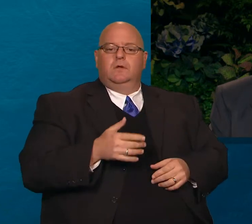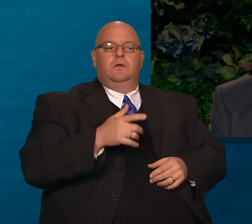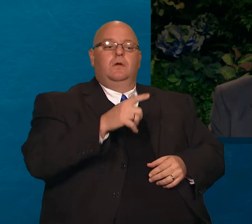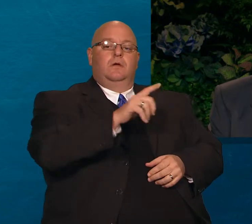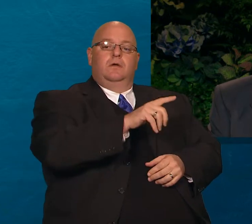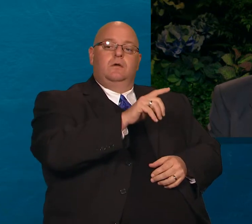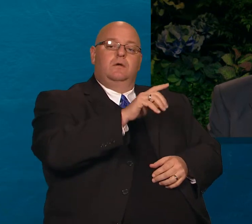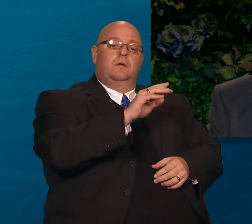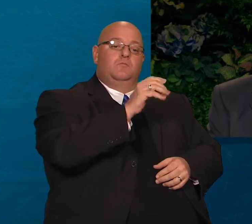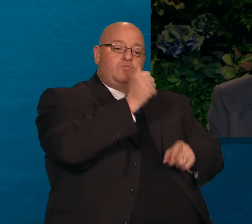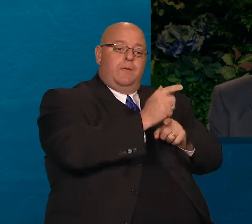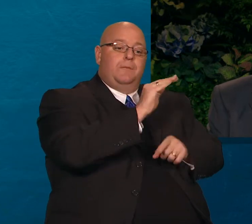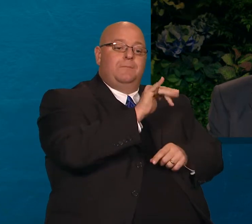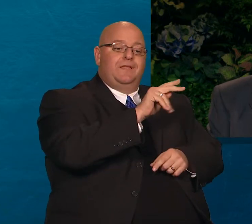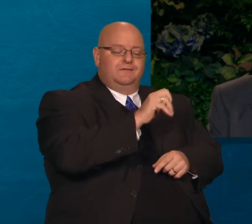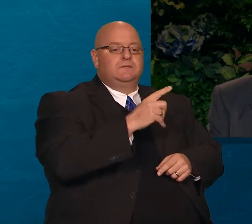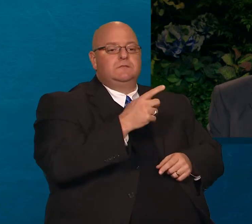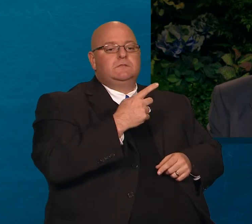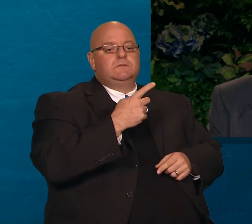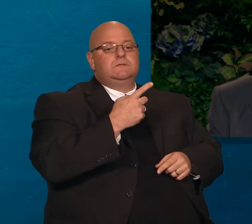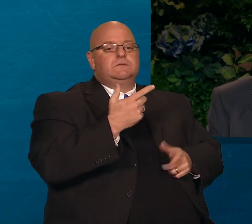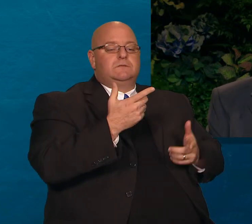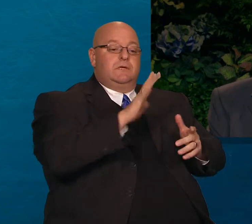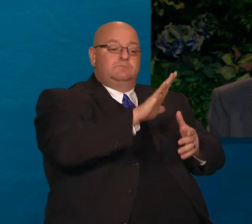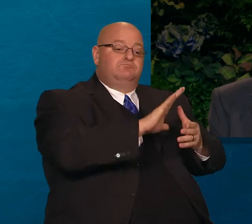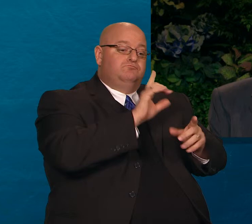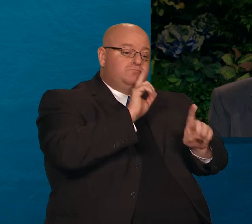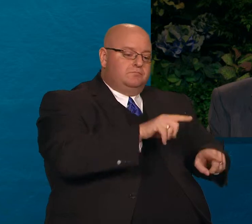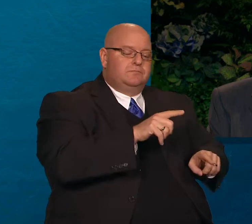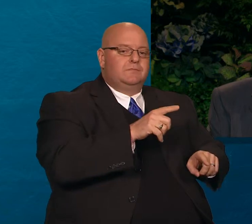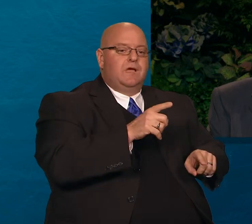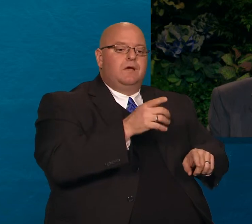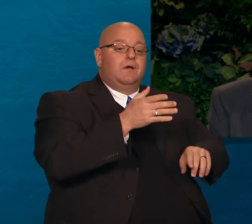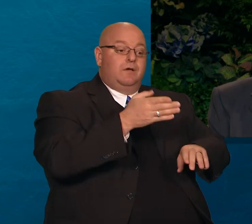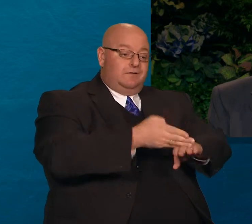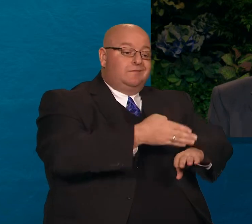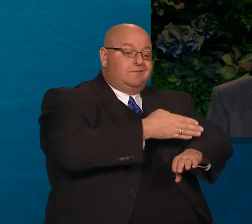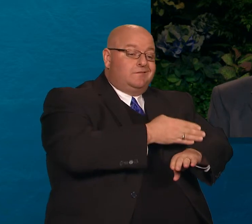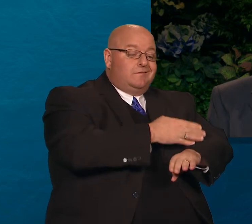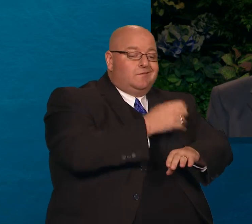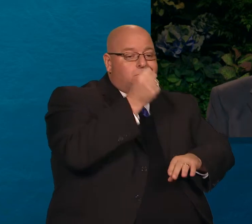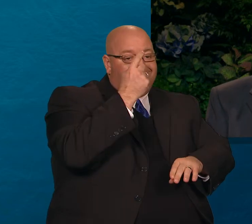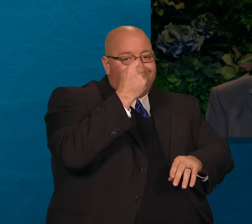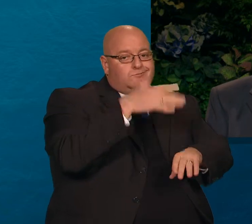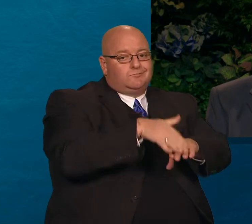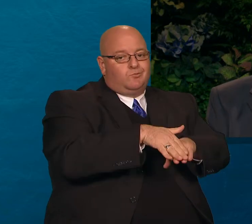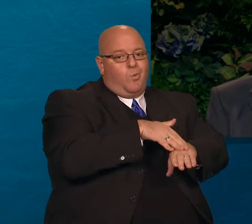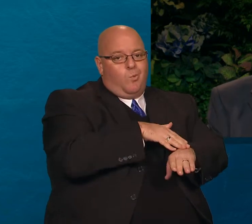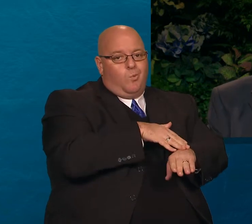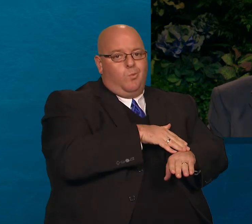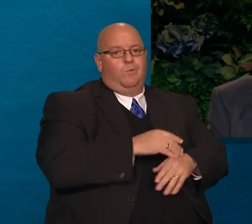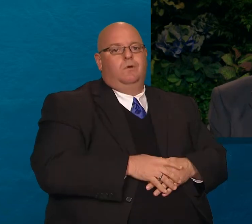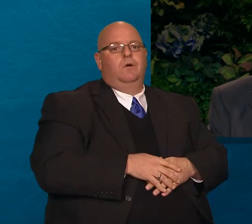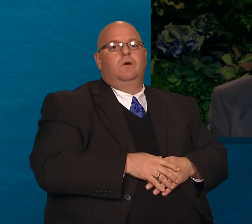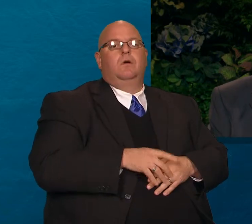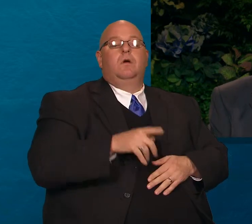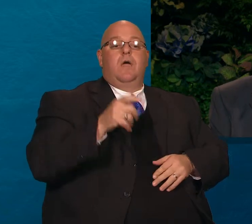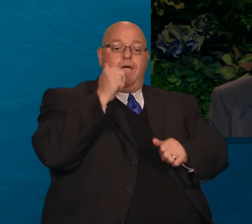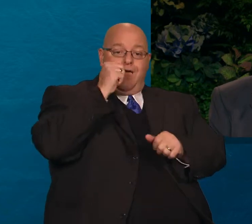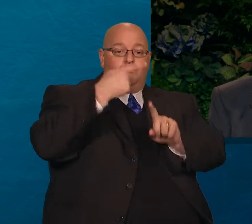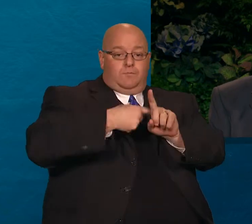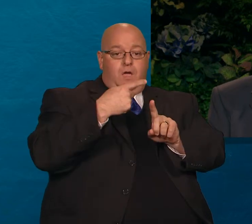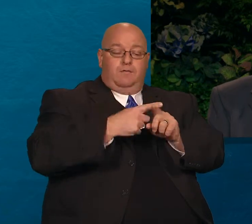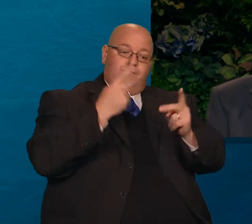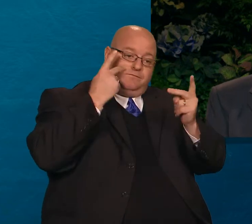generally, "He's coming slowly." When Willard Milne and his companion visited the Hammer home each